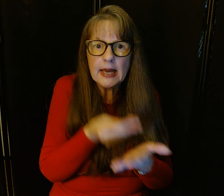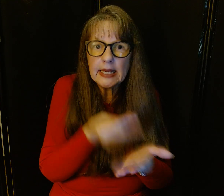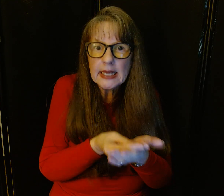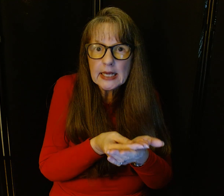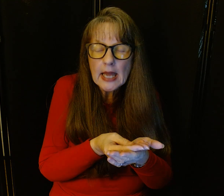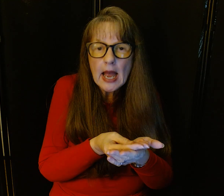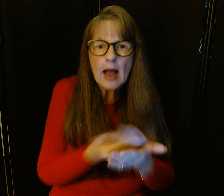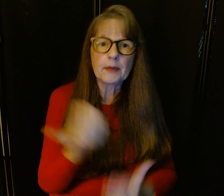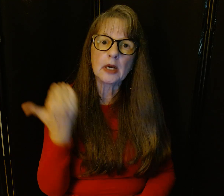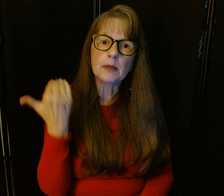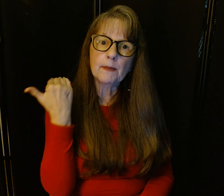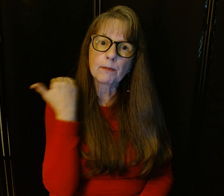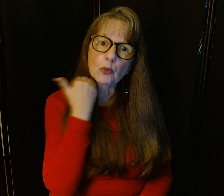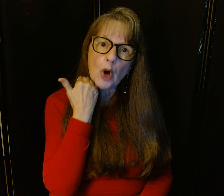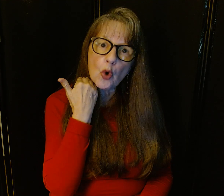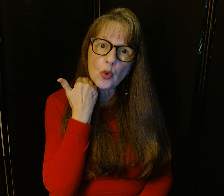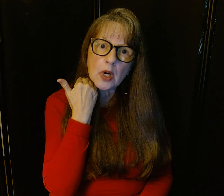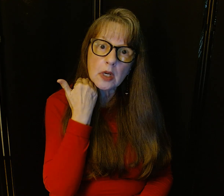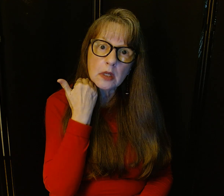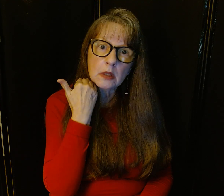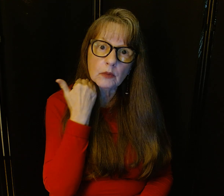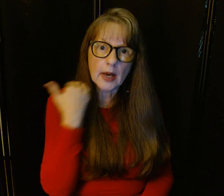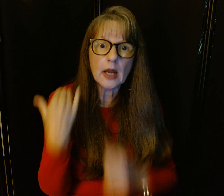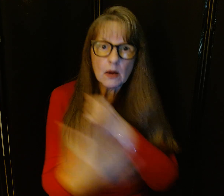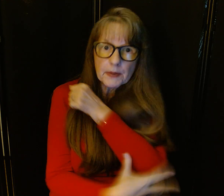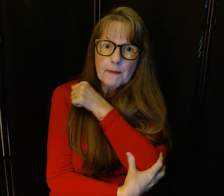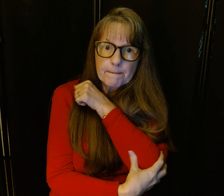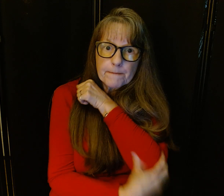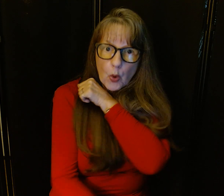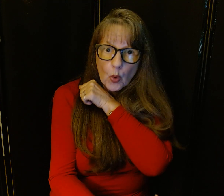money. I'm going to be broke, right? I'll be poor.